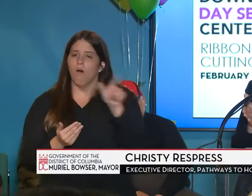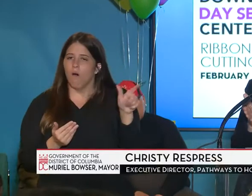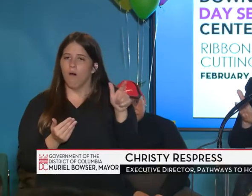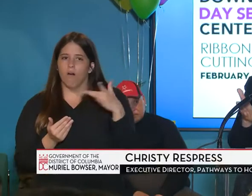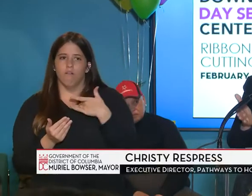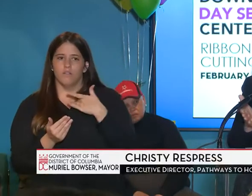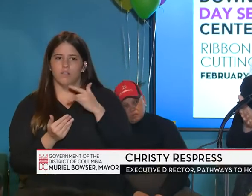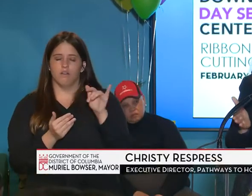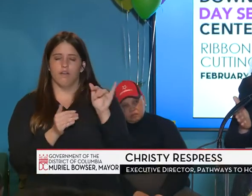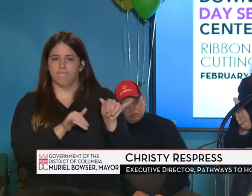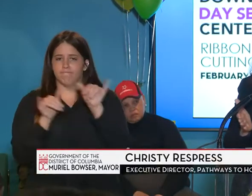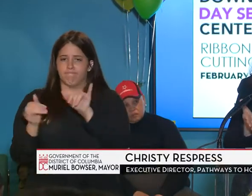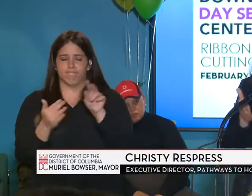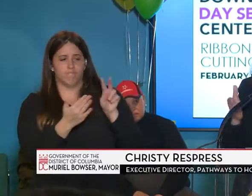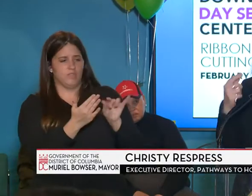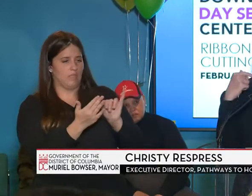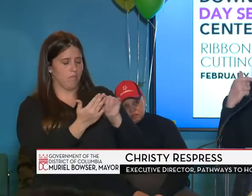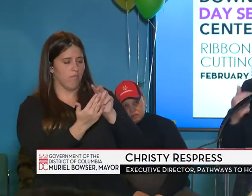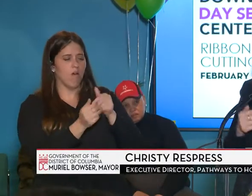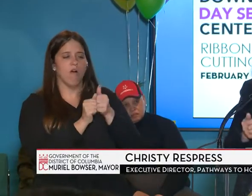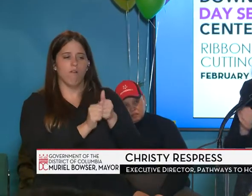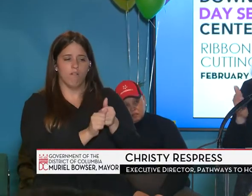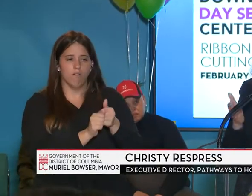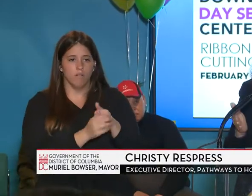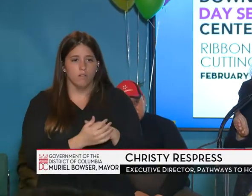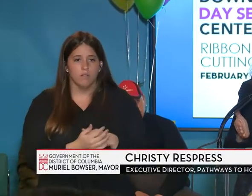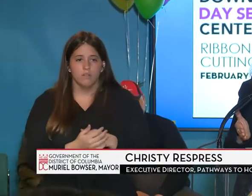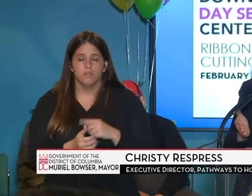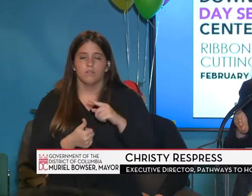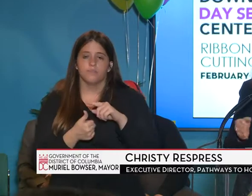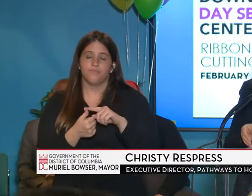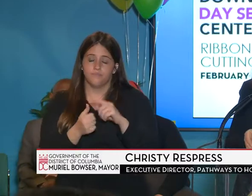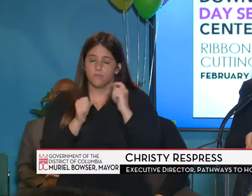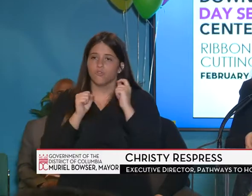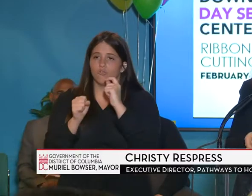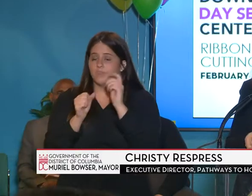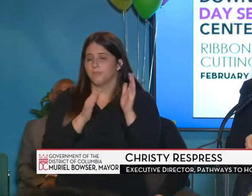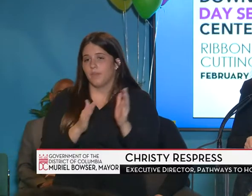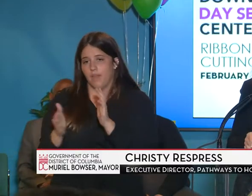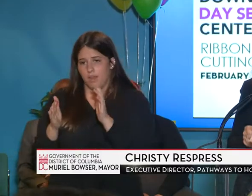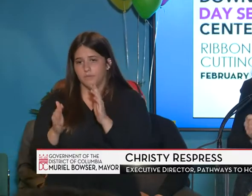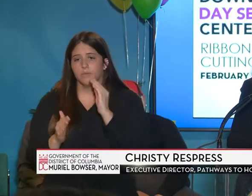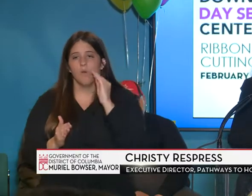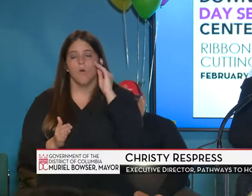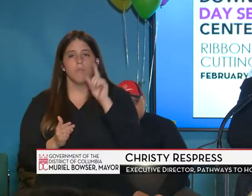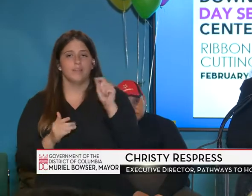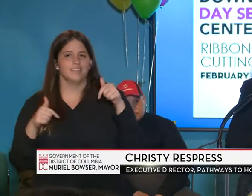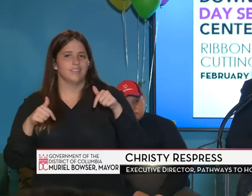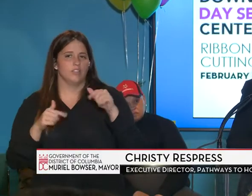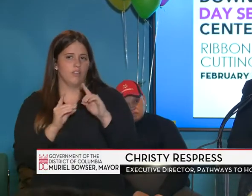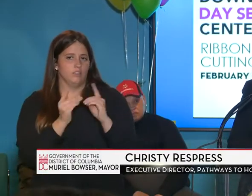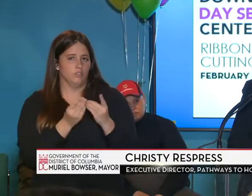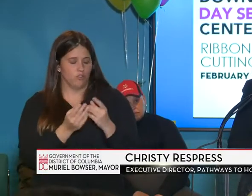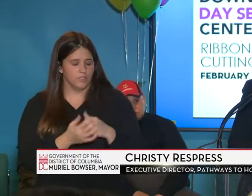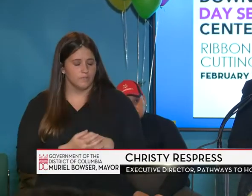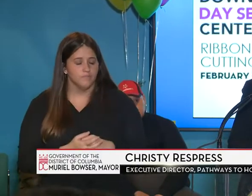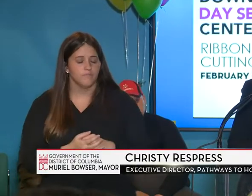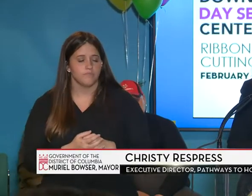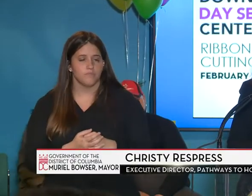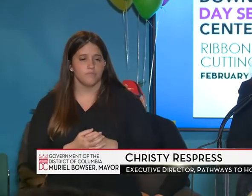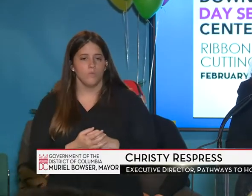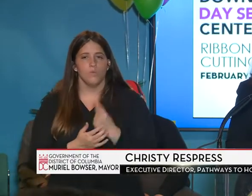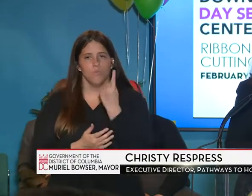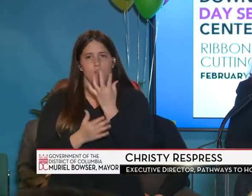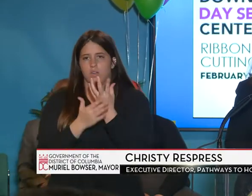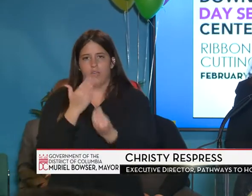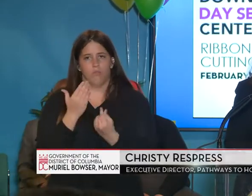the same roadmap. And in DC, we have one. Homeward DC, it was mentioned, it's our strategic plan to end homelessness in the district. And this has been one of those